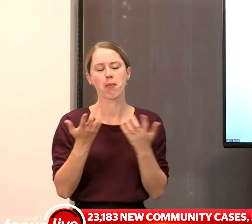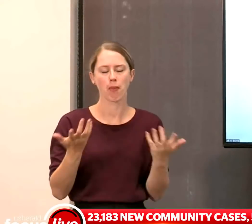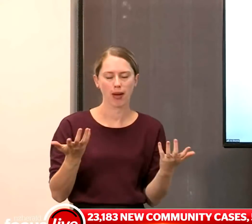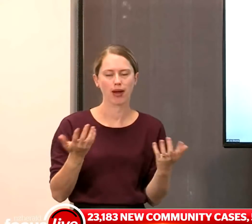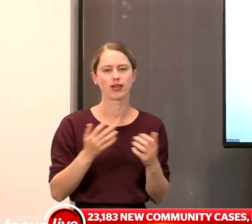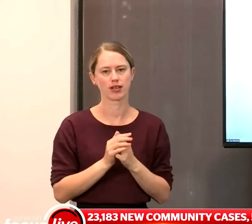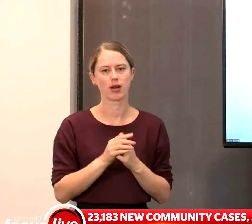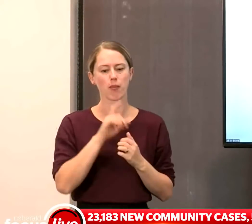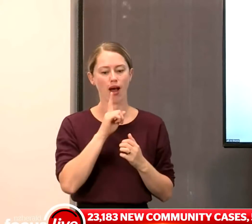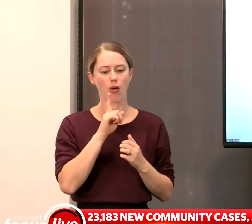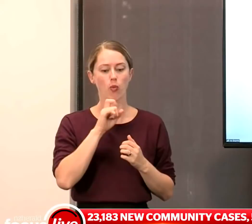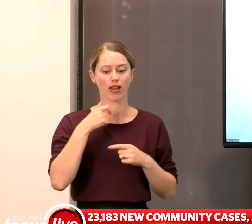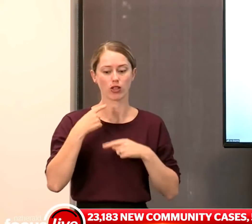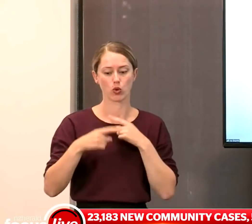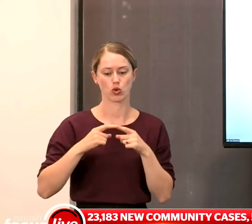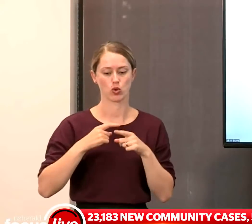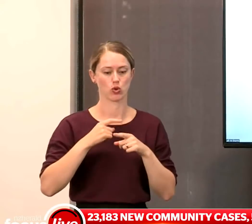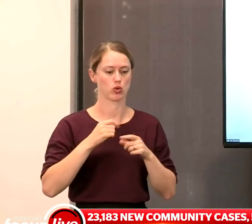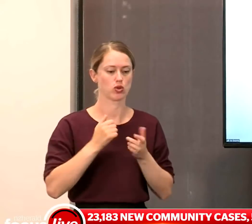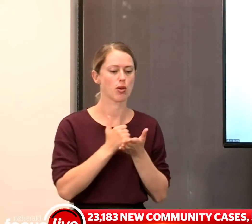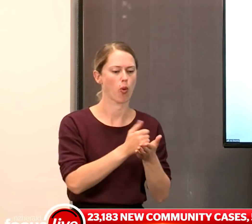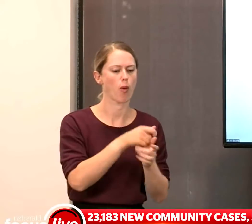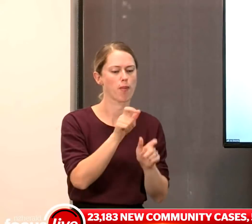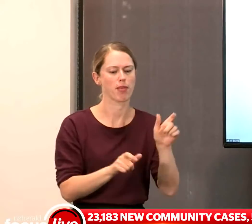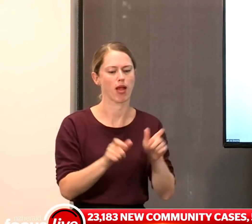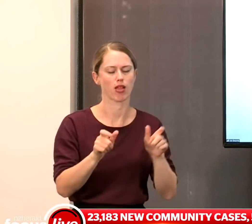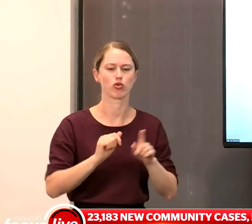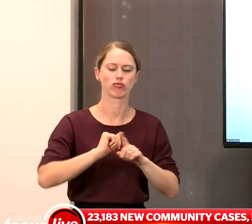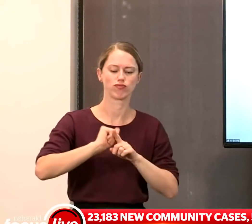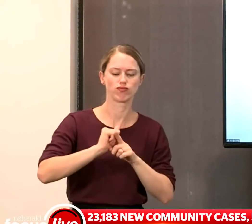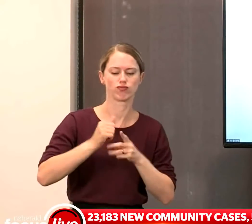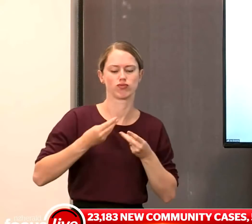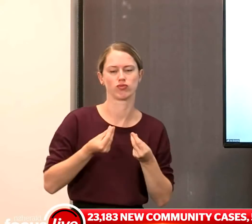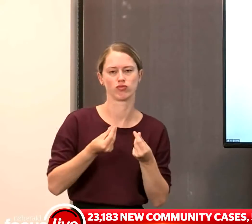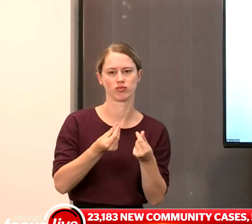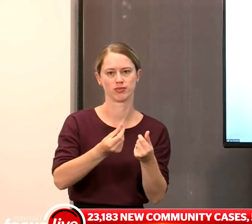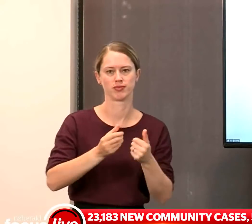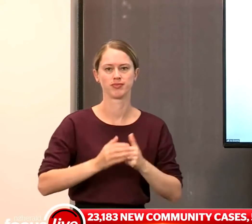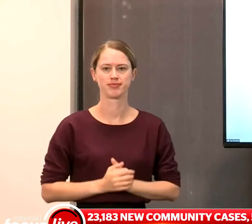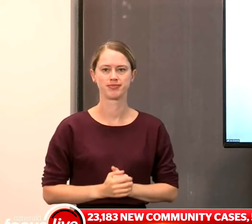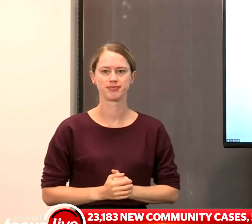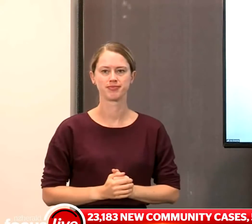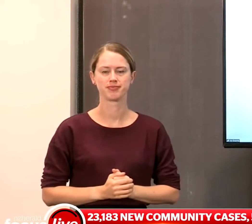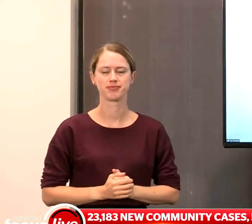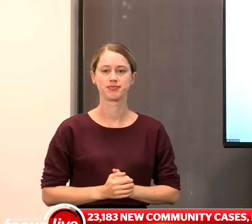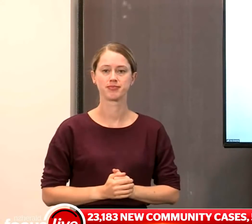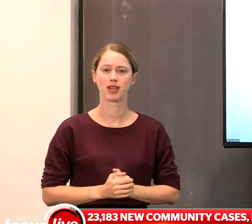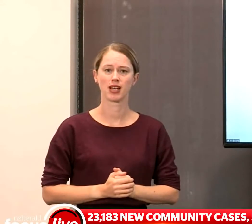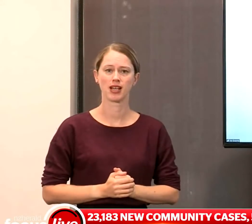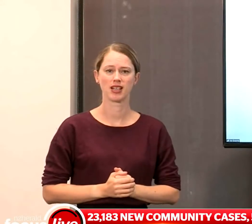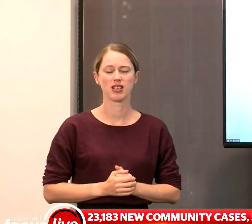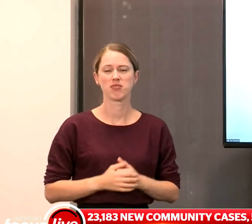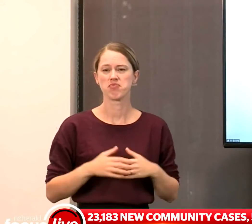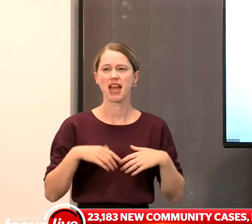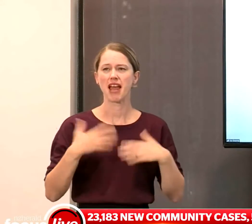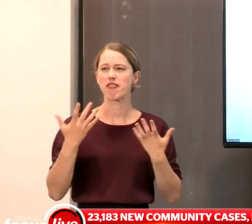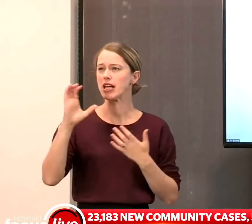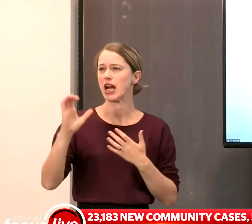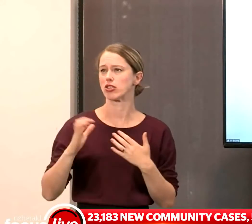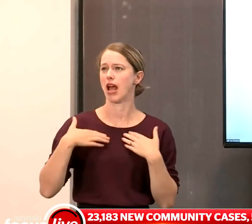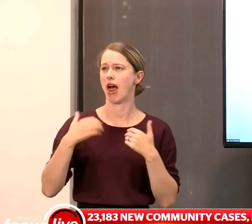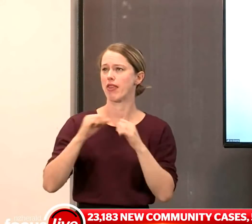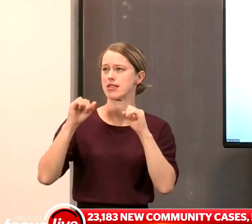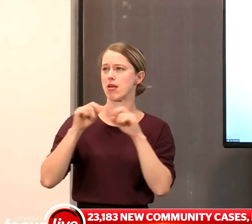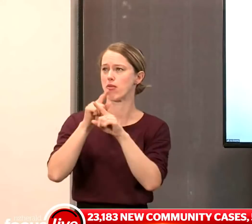so. So we will continue to support people to make that as easy as possible. The health system in every country has been put